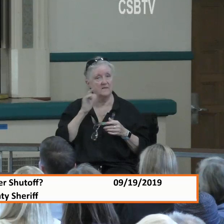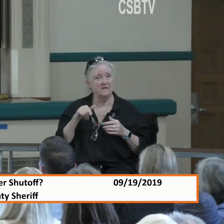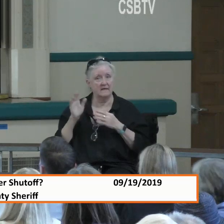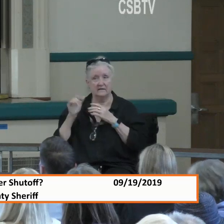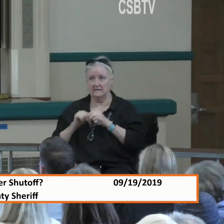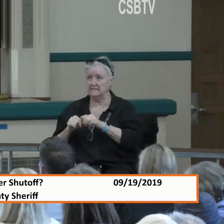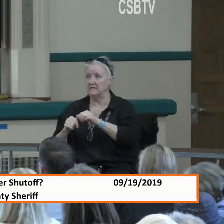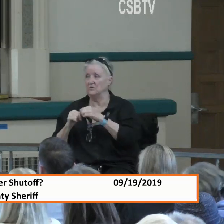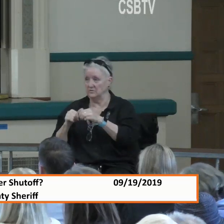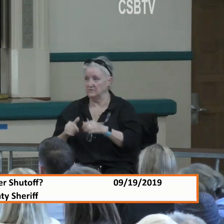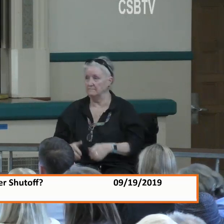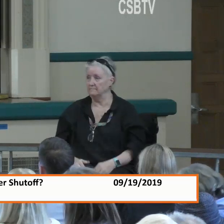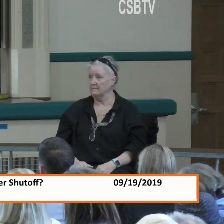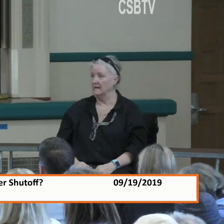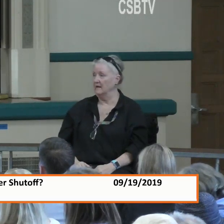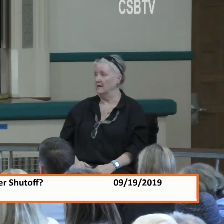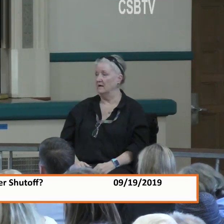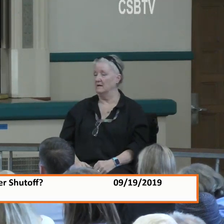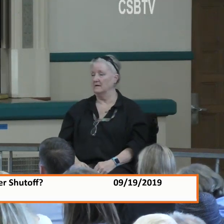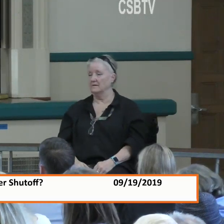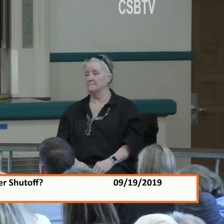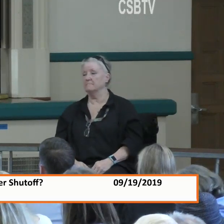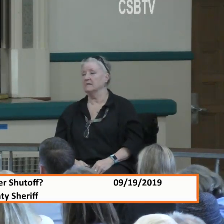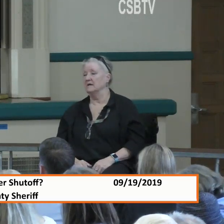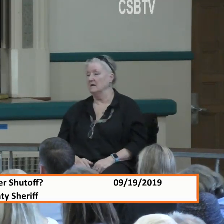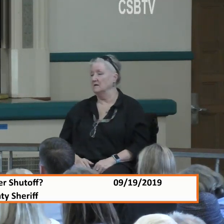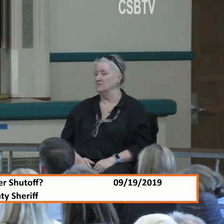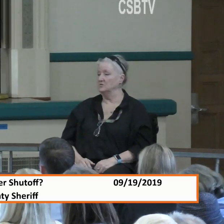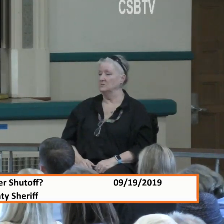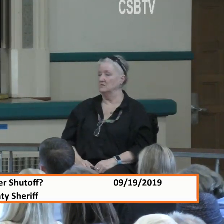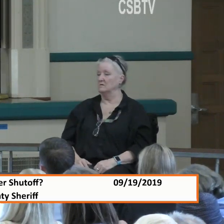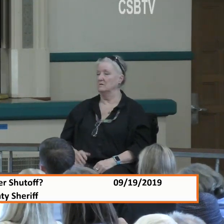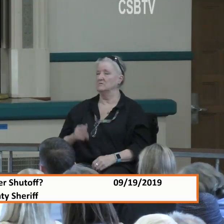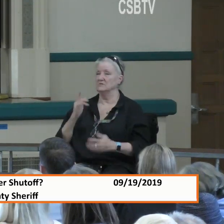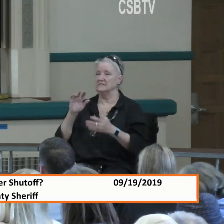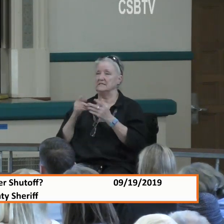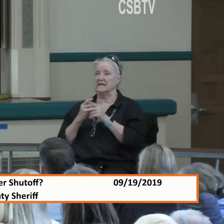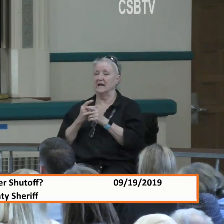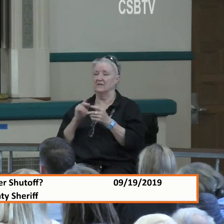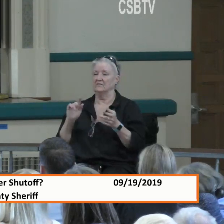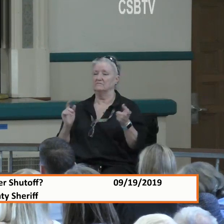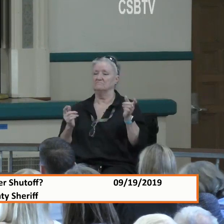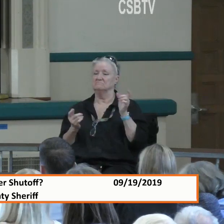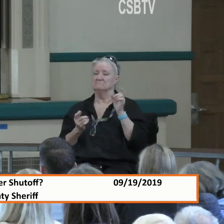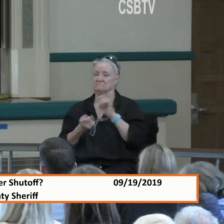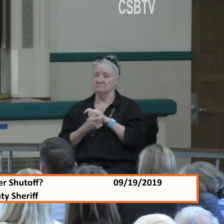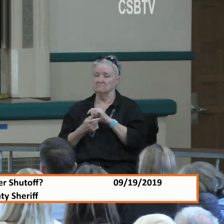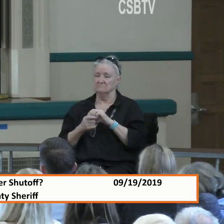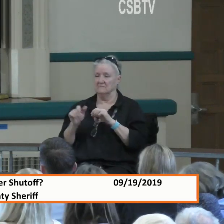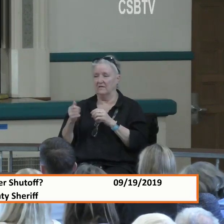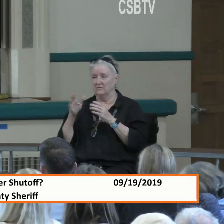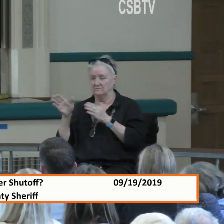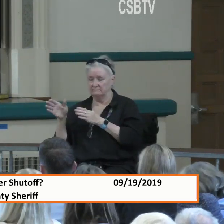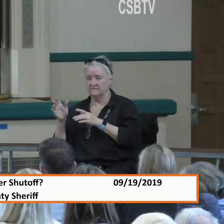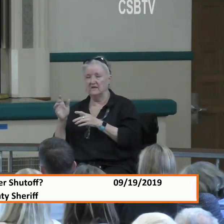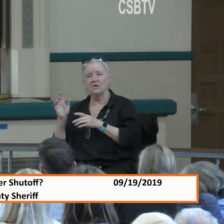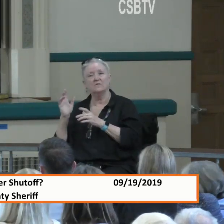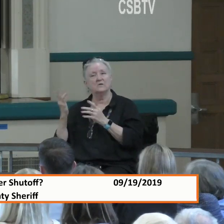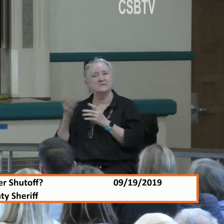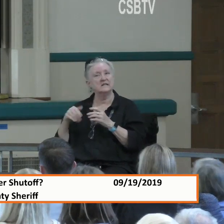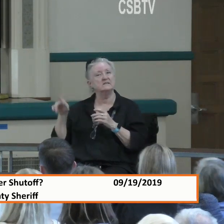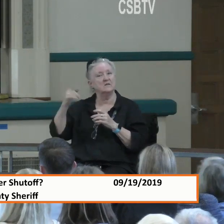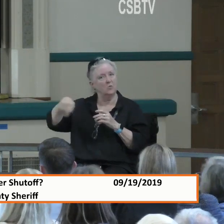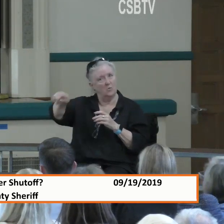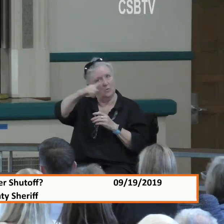continues. So just to kind of flip the coin real quickly. So there's also some things that we can all do as